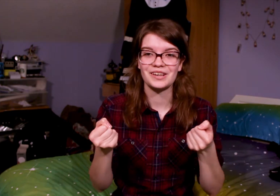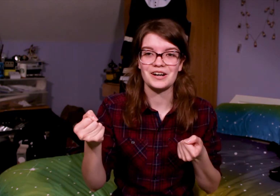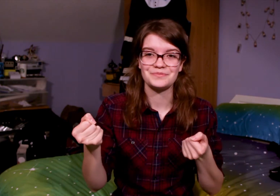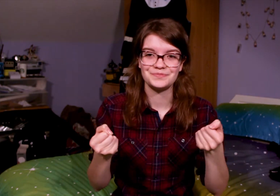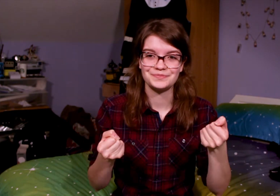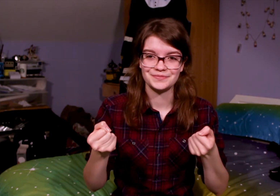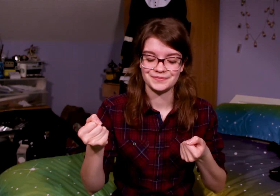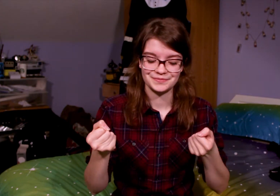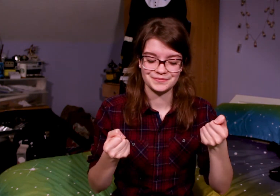Car.